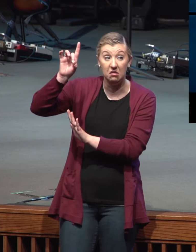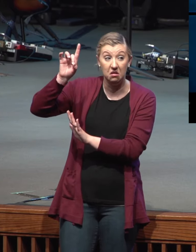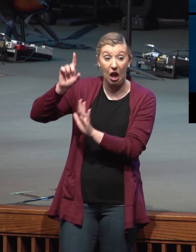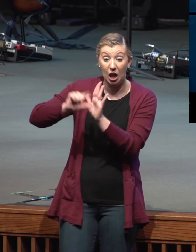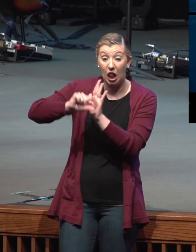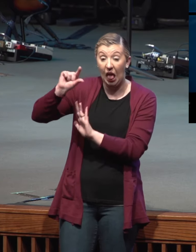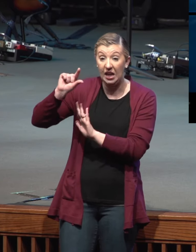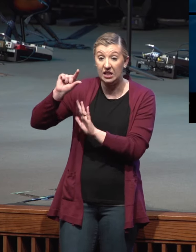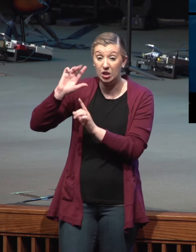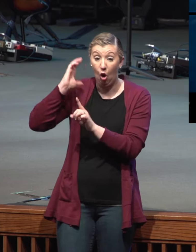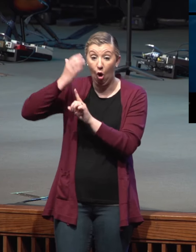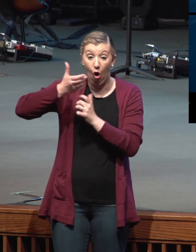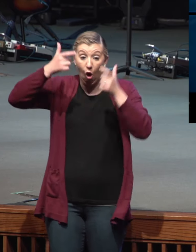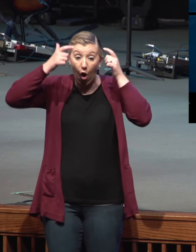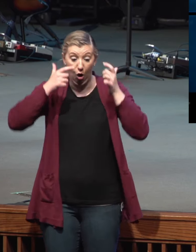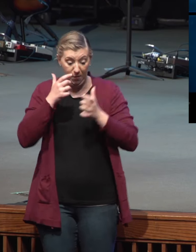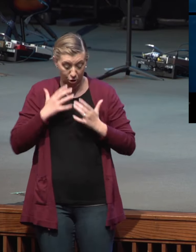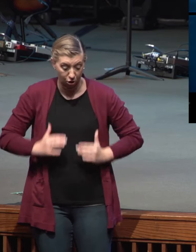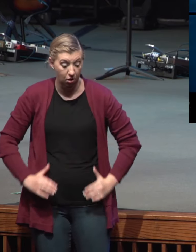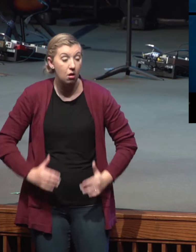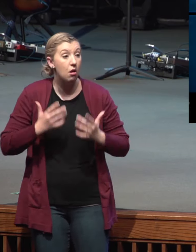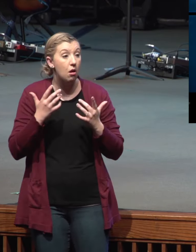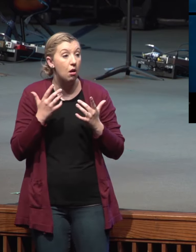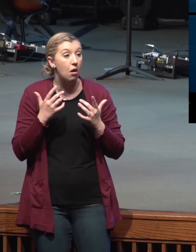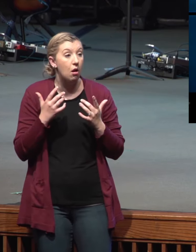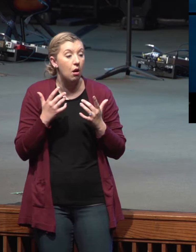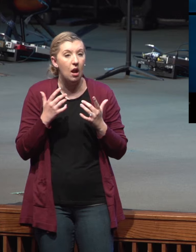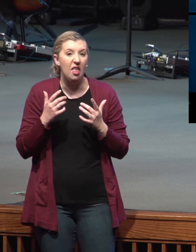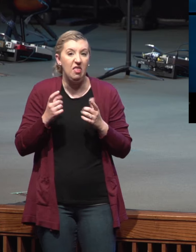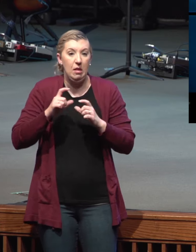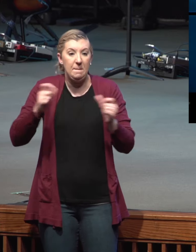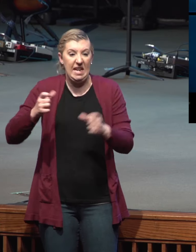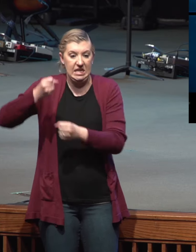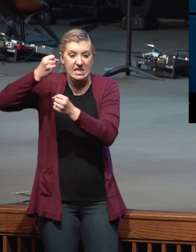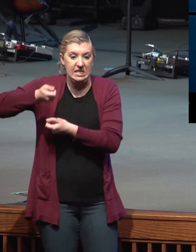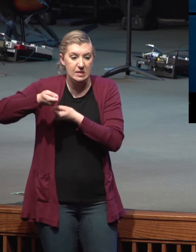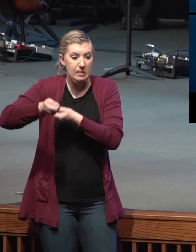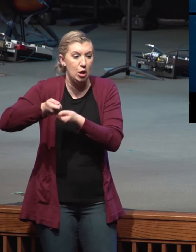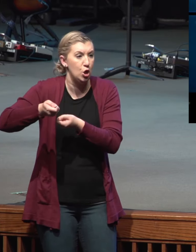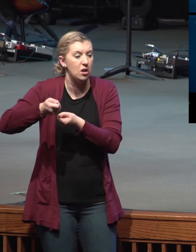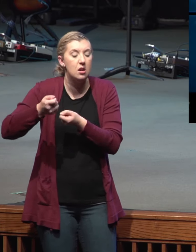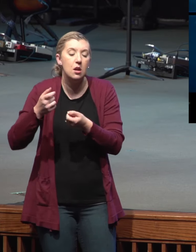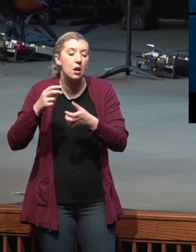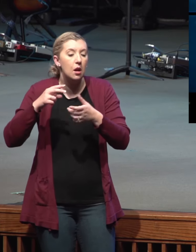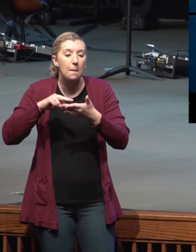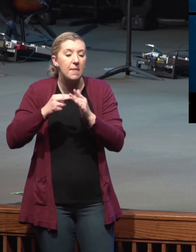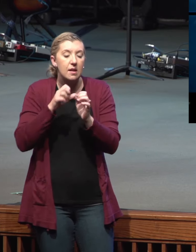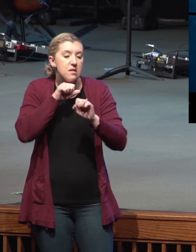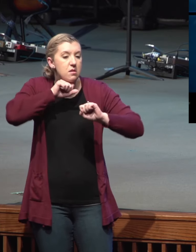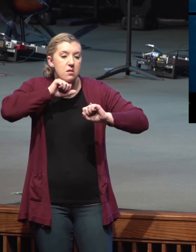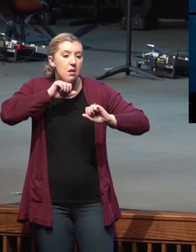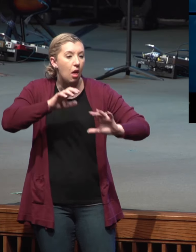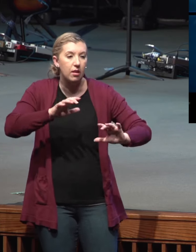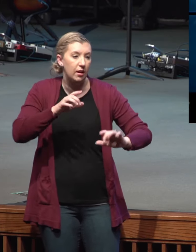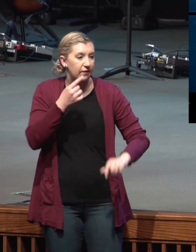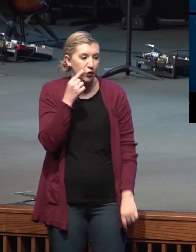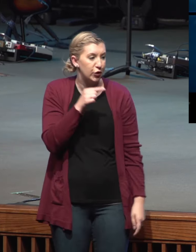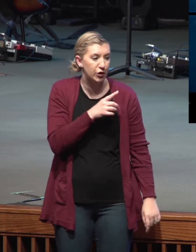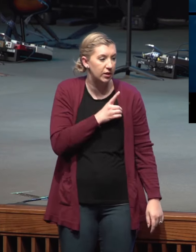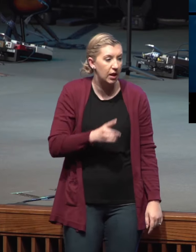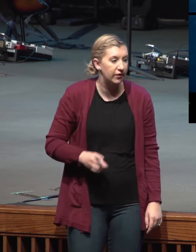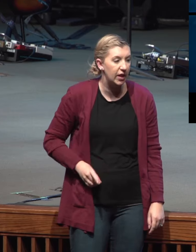Goliath's armor, the big stinking spear meant nothing to David.